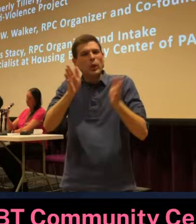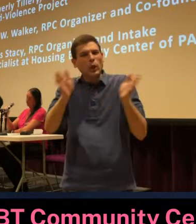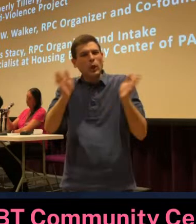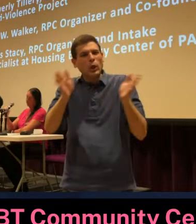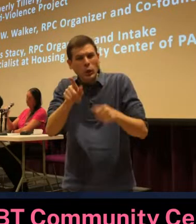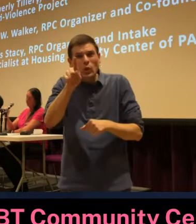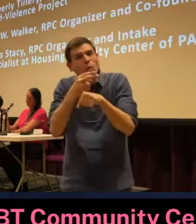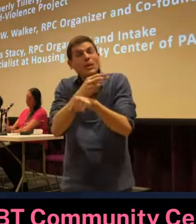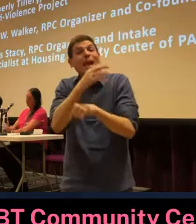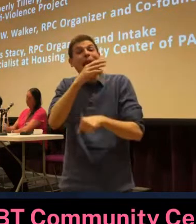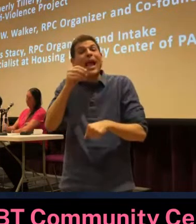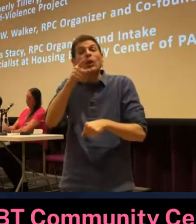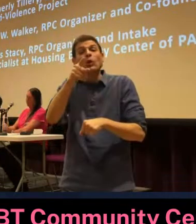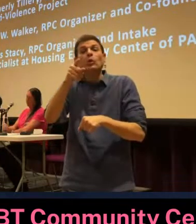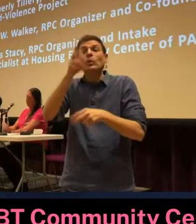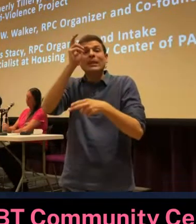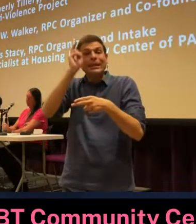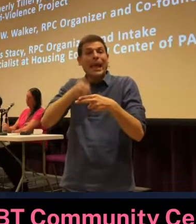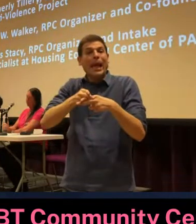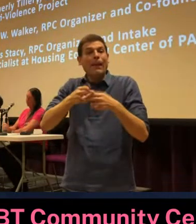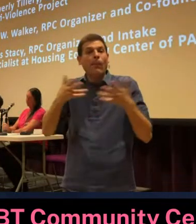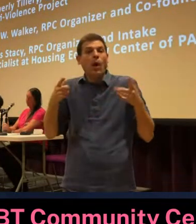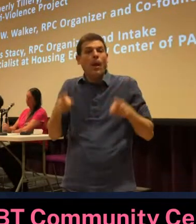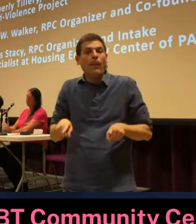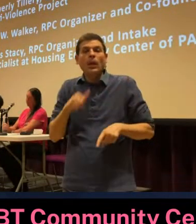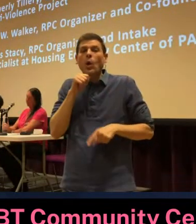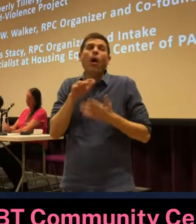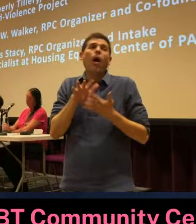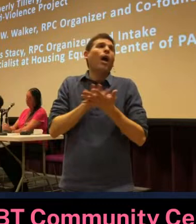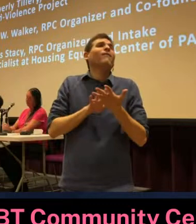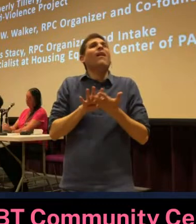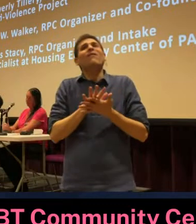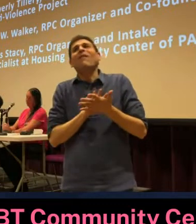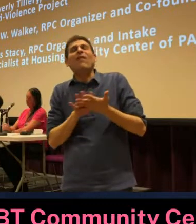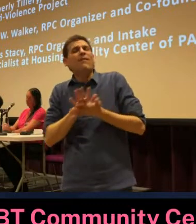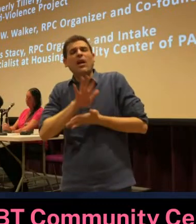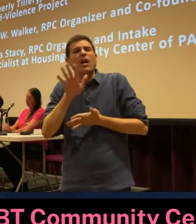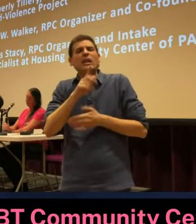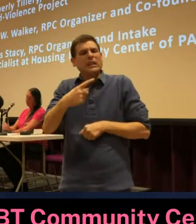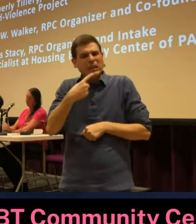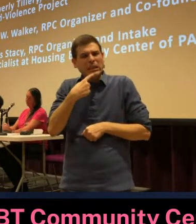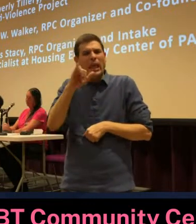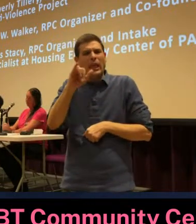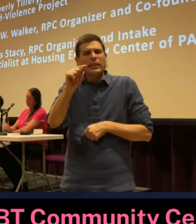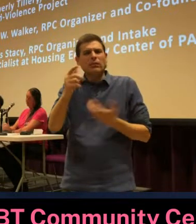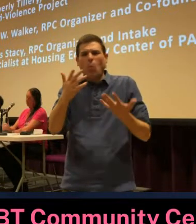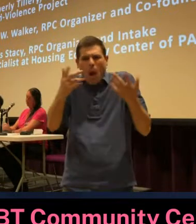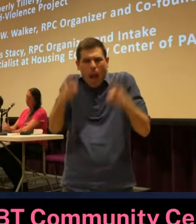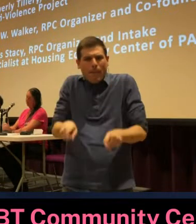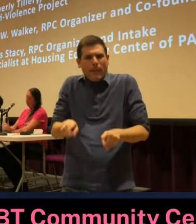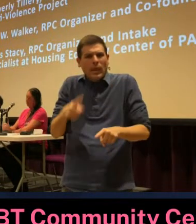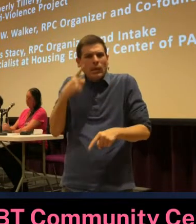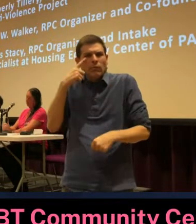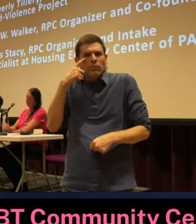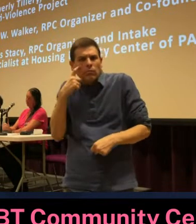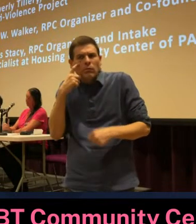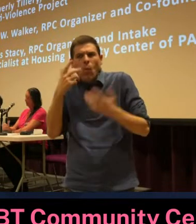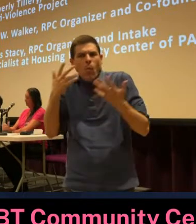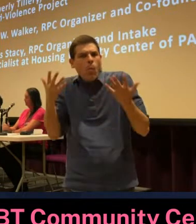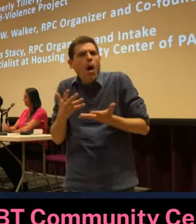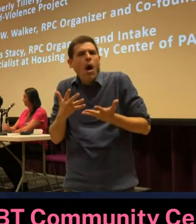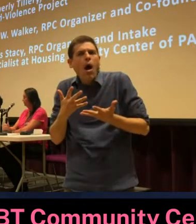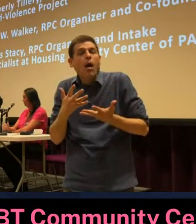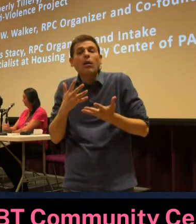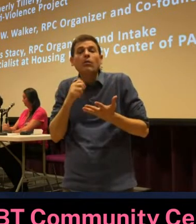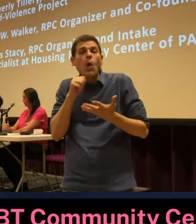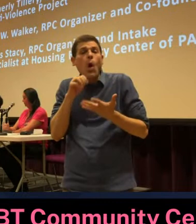to name what is happening to us, because if we don't name it, we can't actually